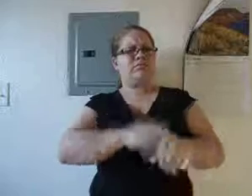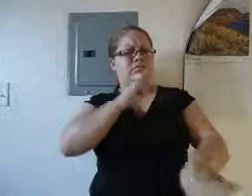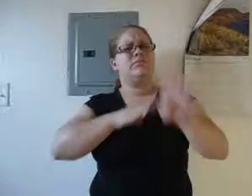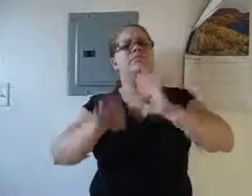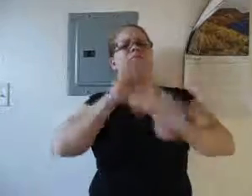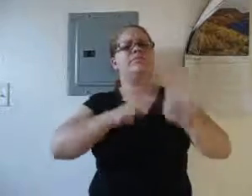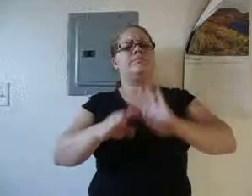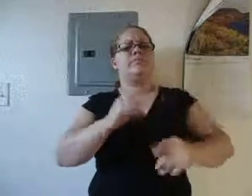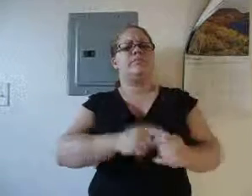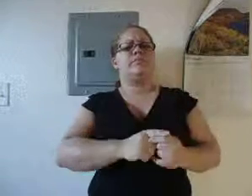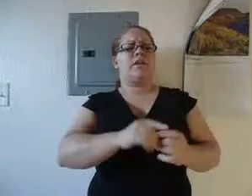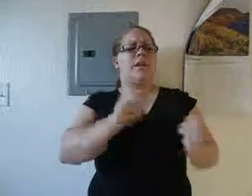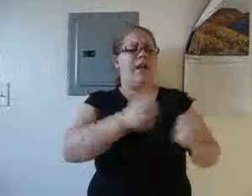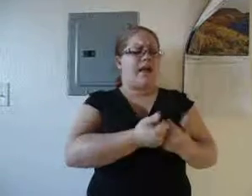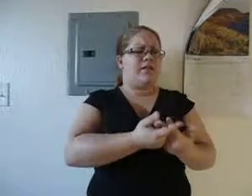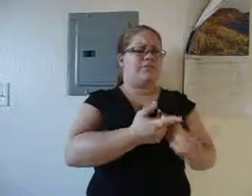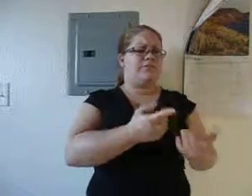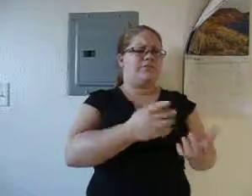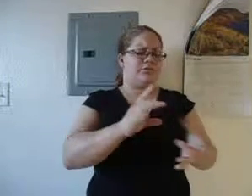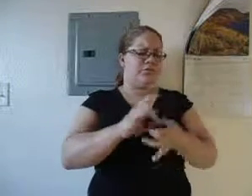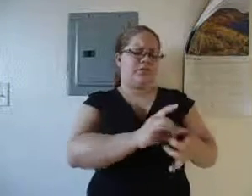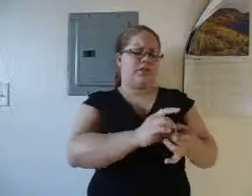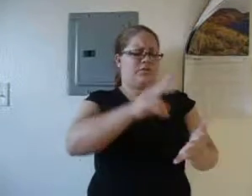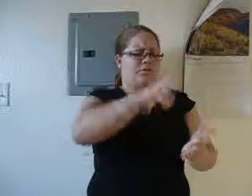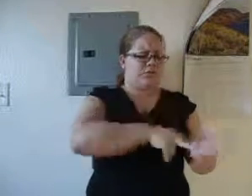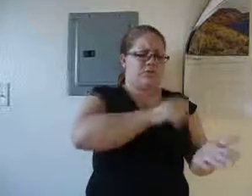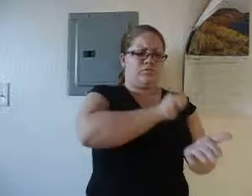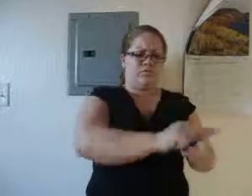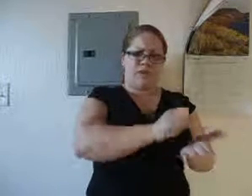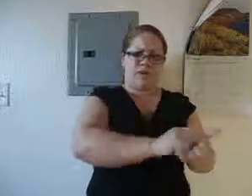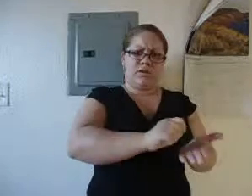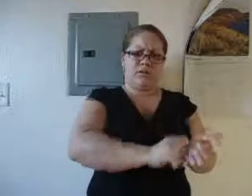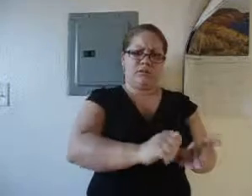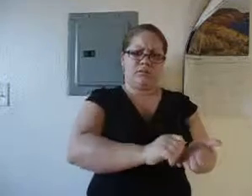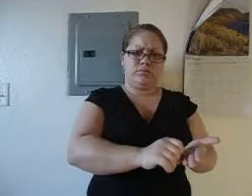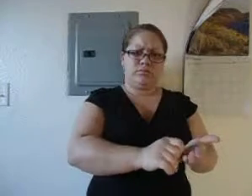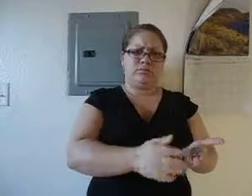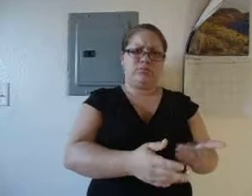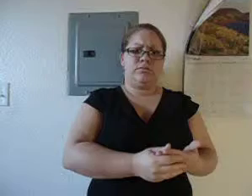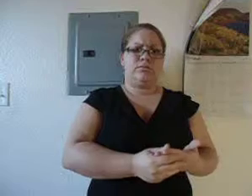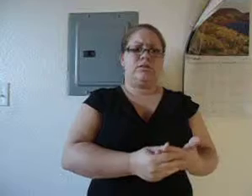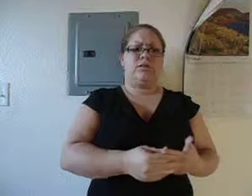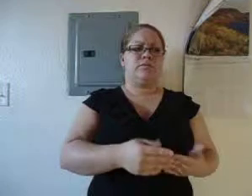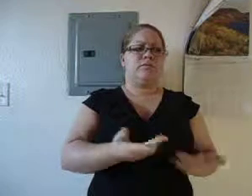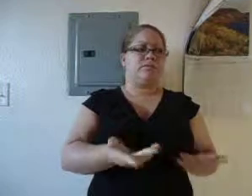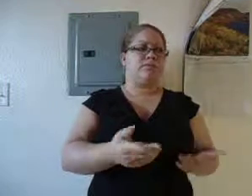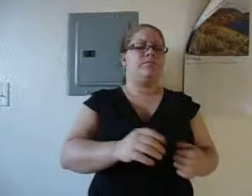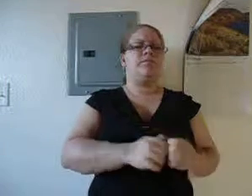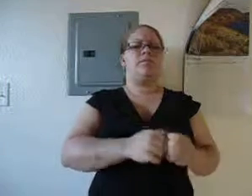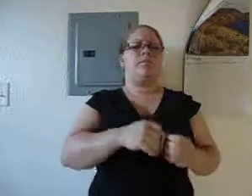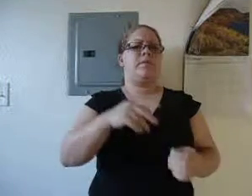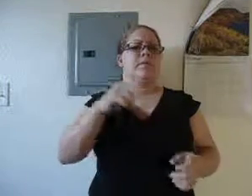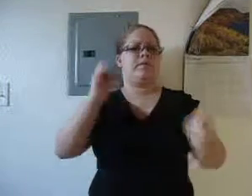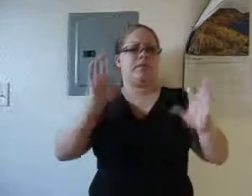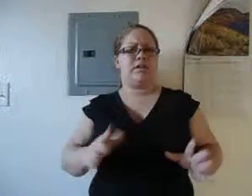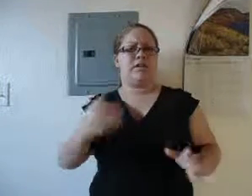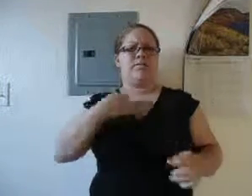students to read, but you end up kind of giving them a mixed bag of reading assignments that don't have any real coherence